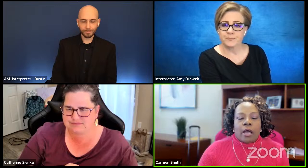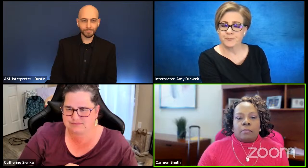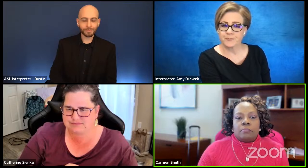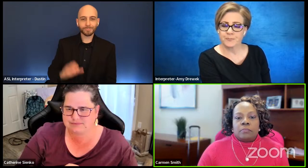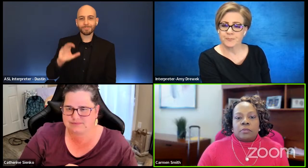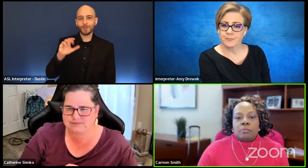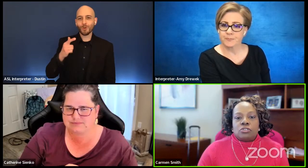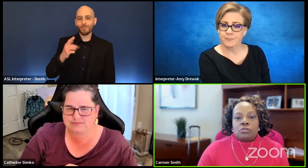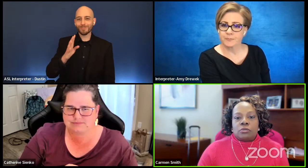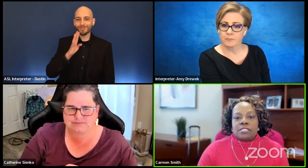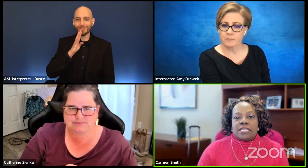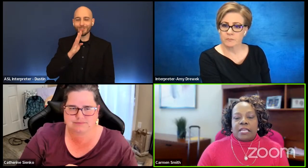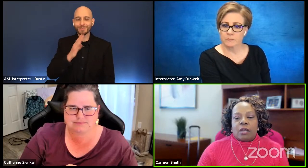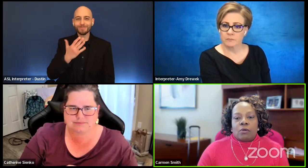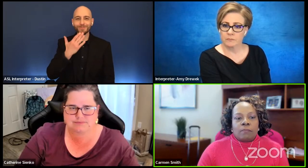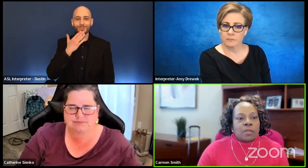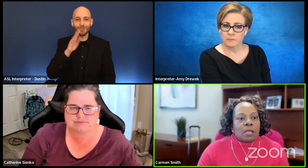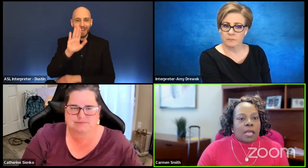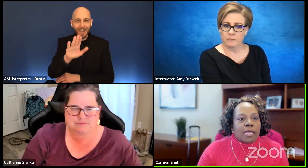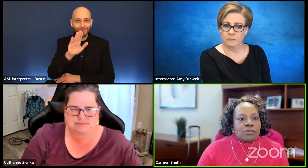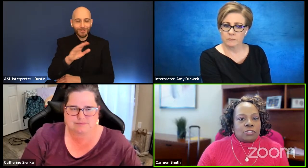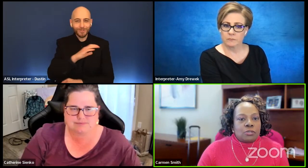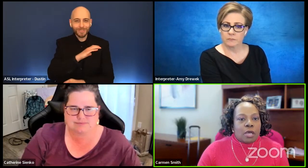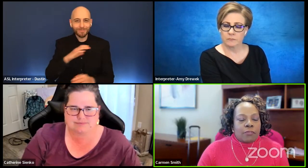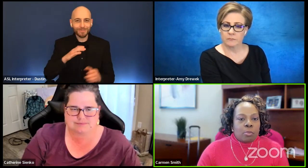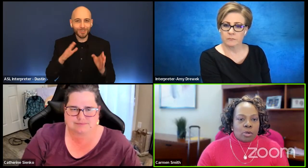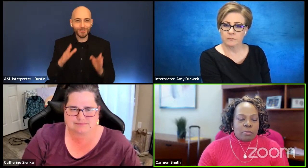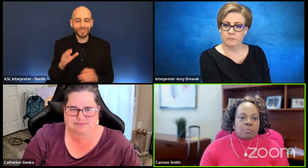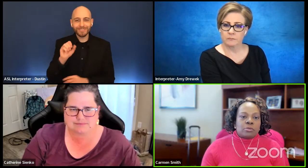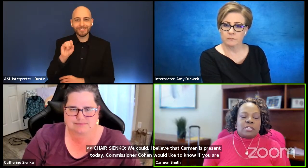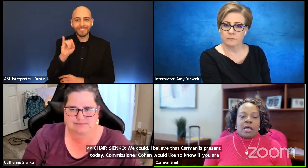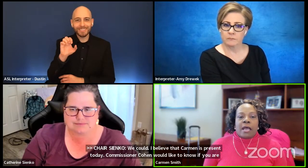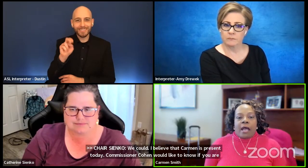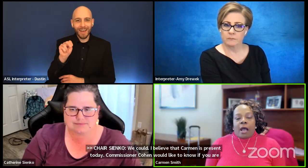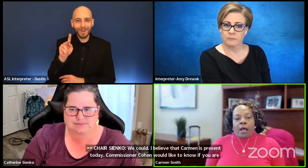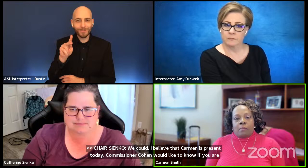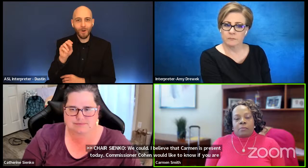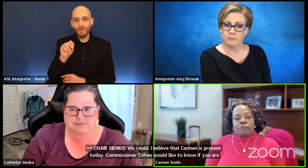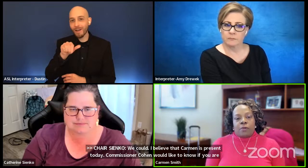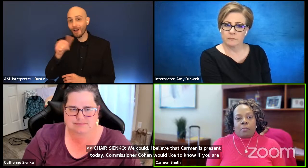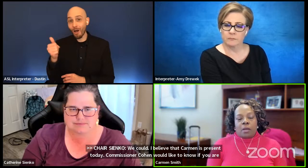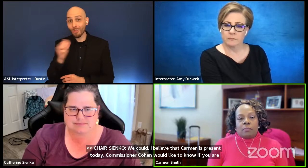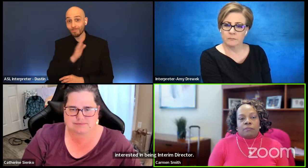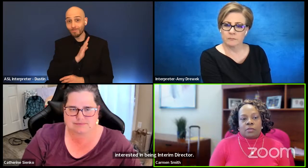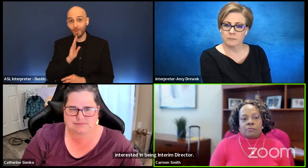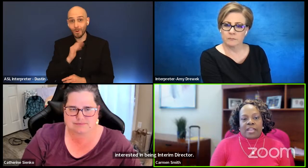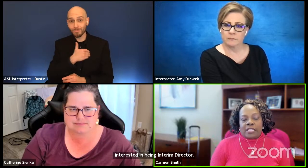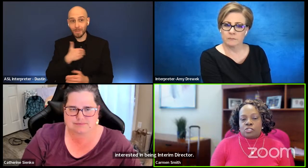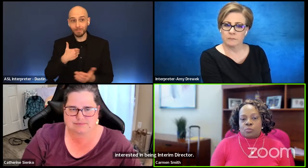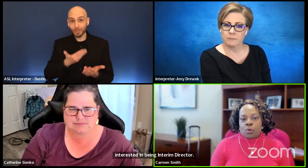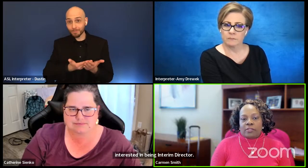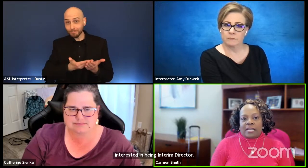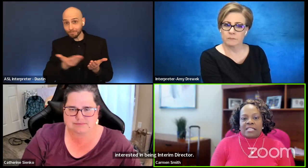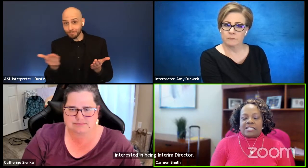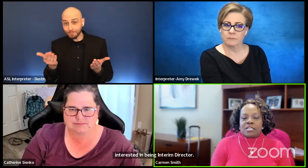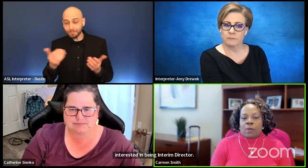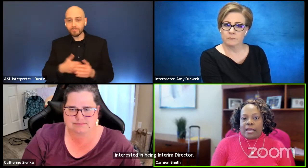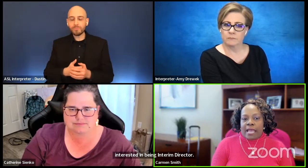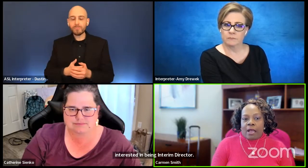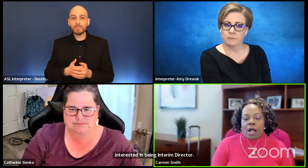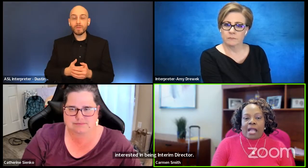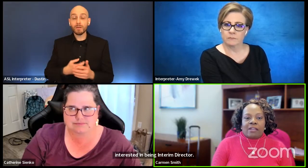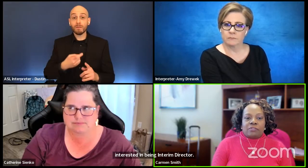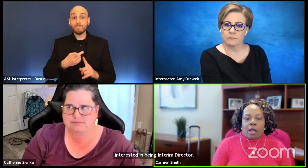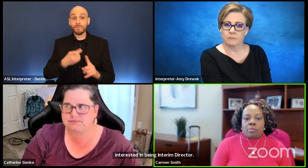afternoon, Commissioner Cienko, and to other board members. From the vantage point that I see